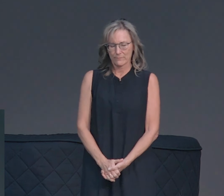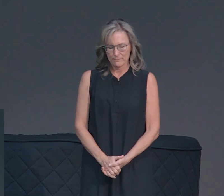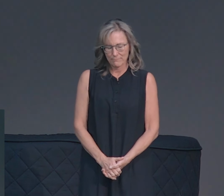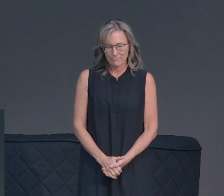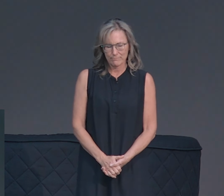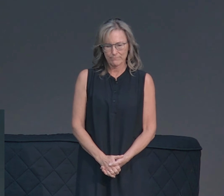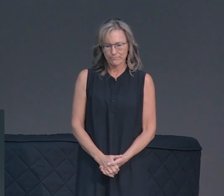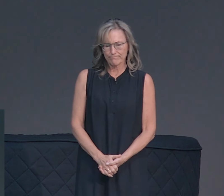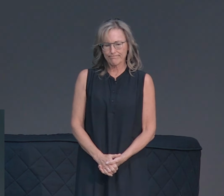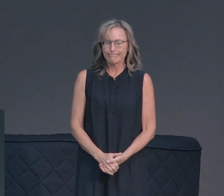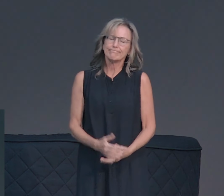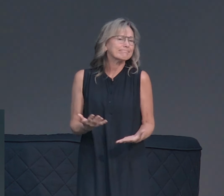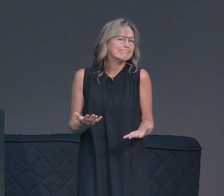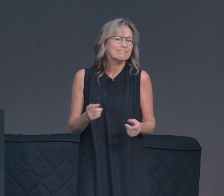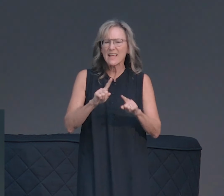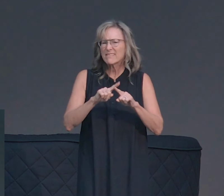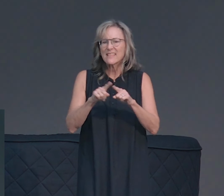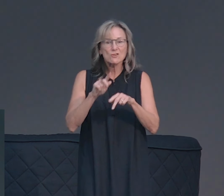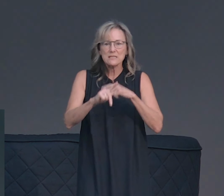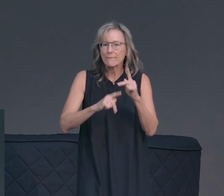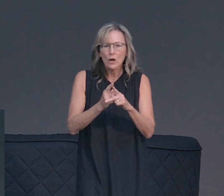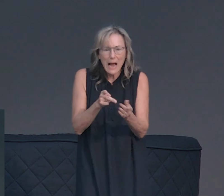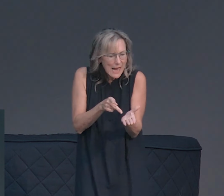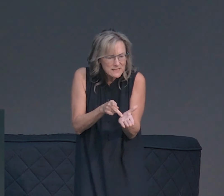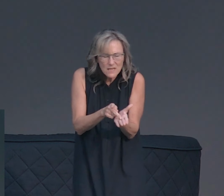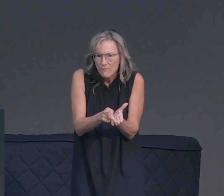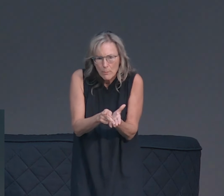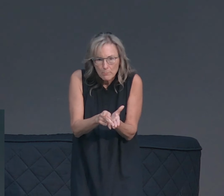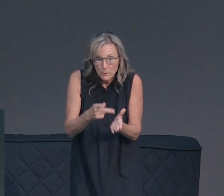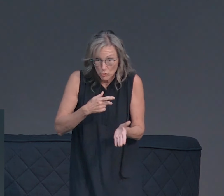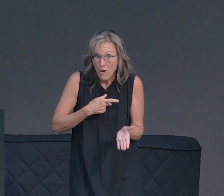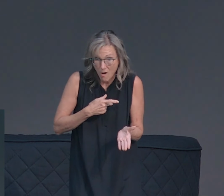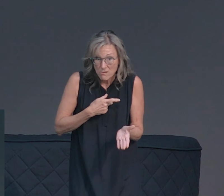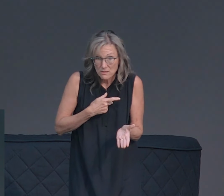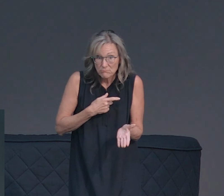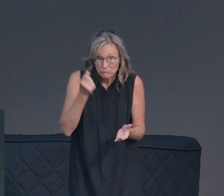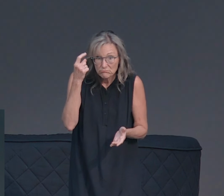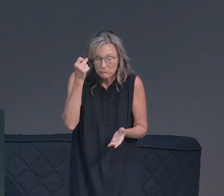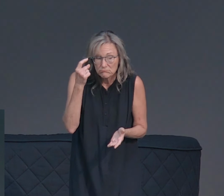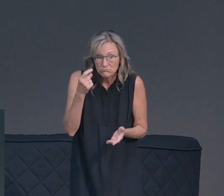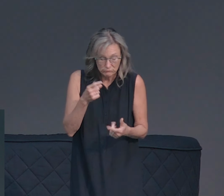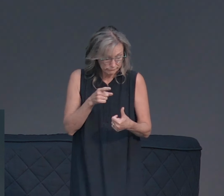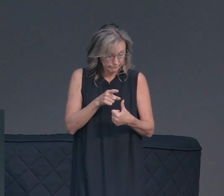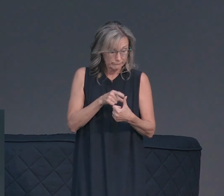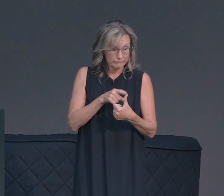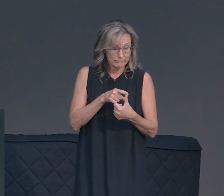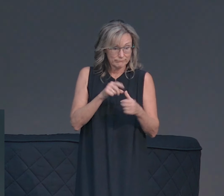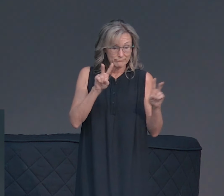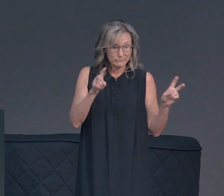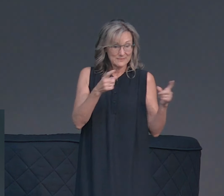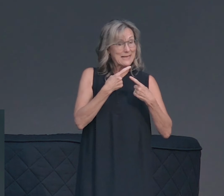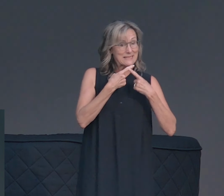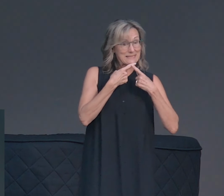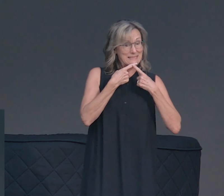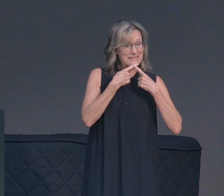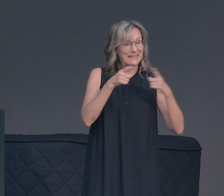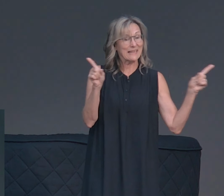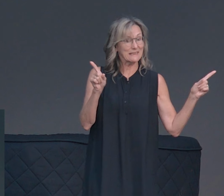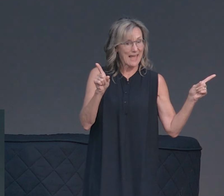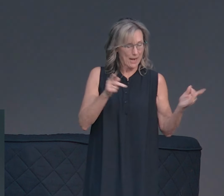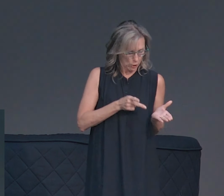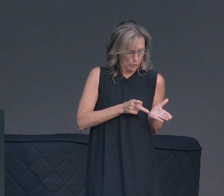By the way, there's different kinds of purity. There's different kinds of pure hearts. There's declared purity. There's